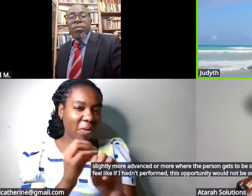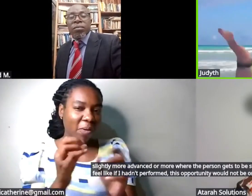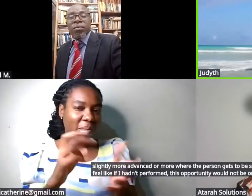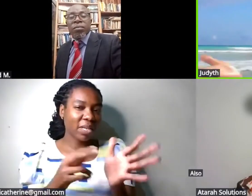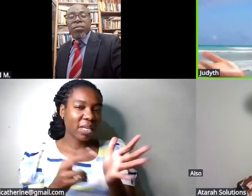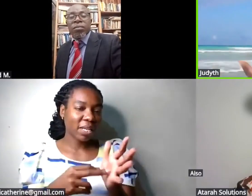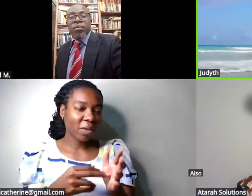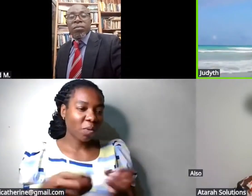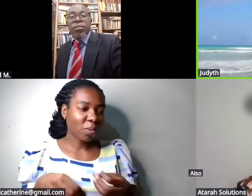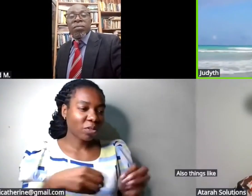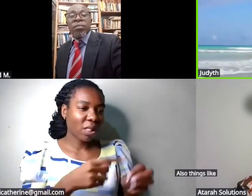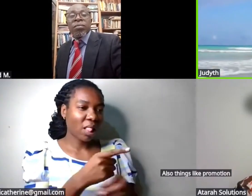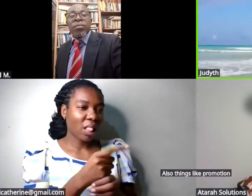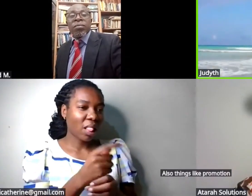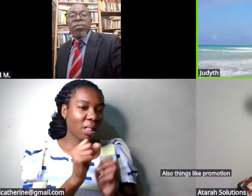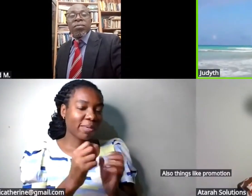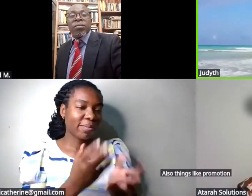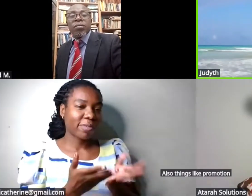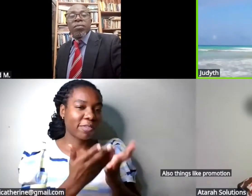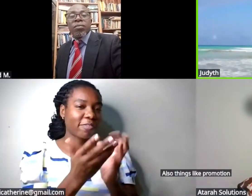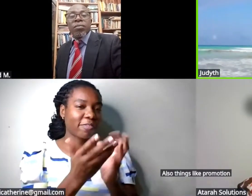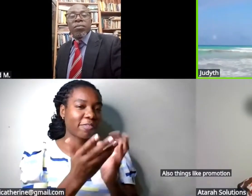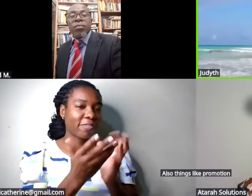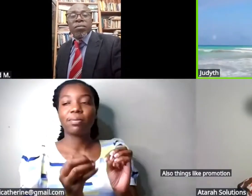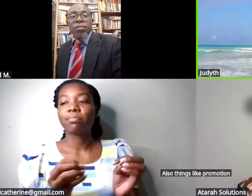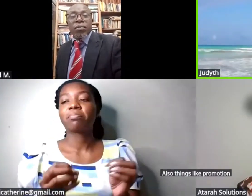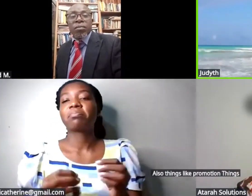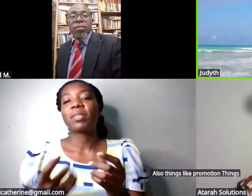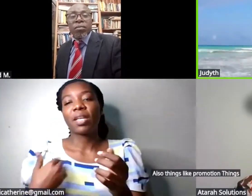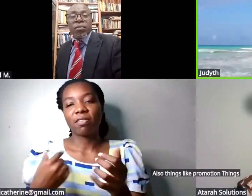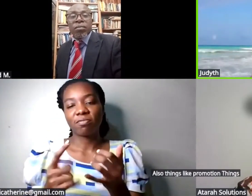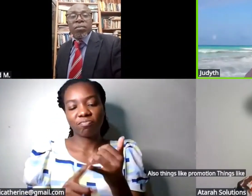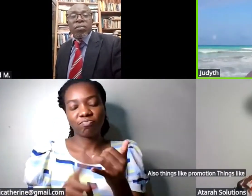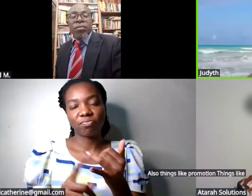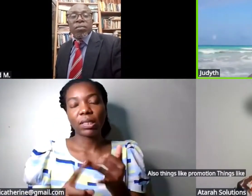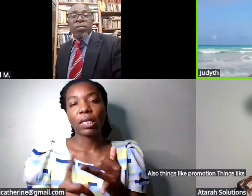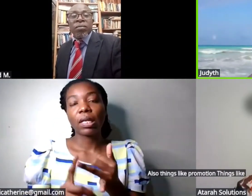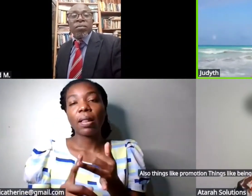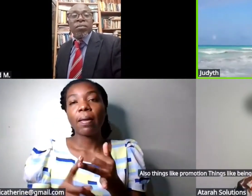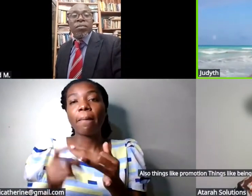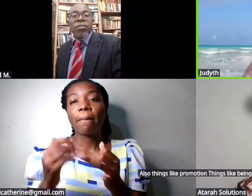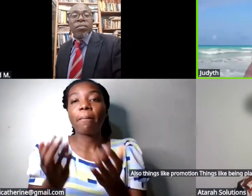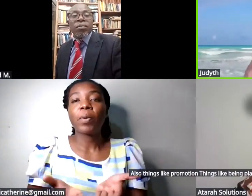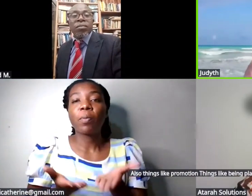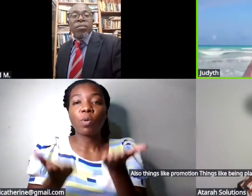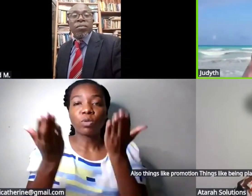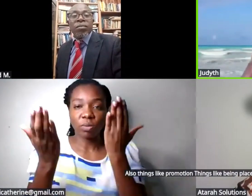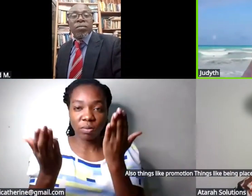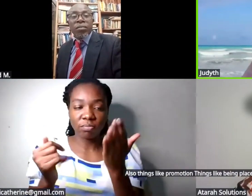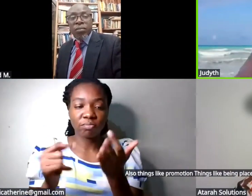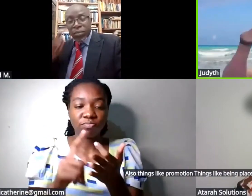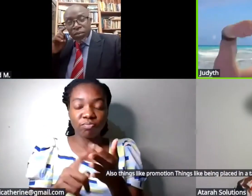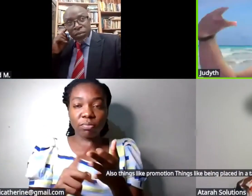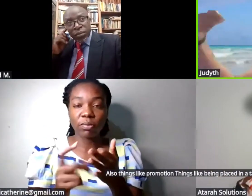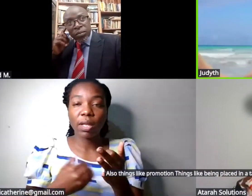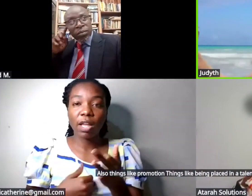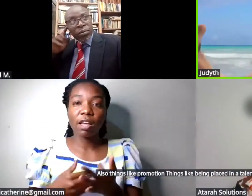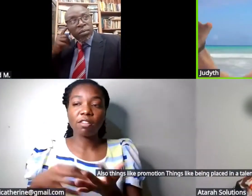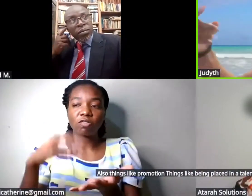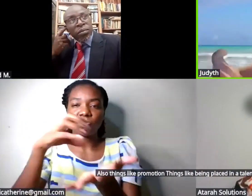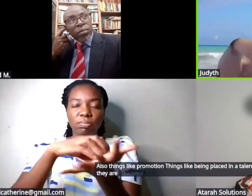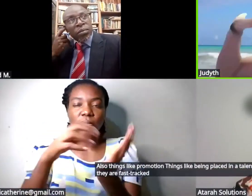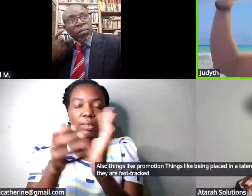like promotion, things like being placed in a talent pipeline where they are fast